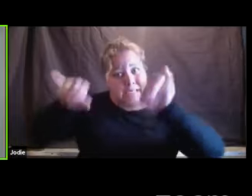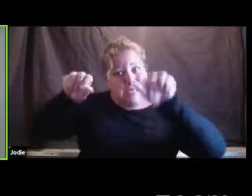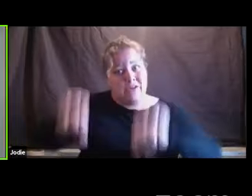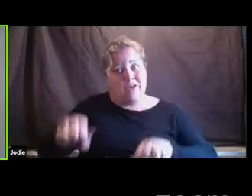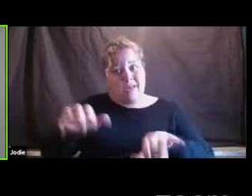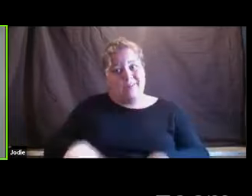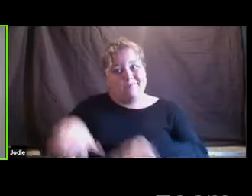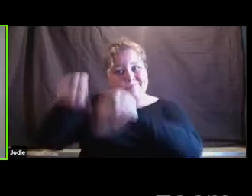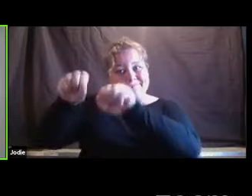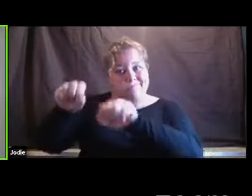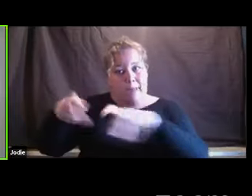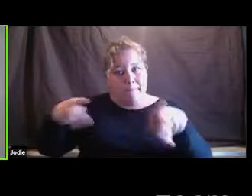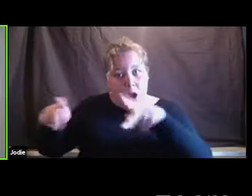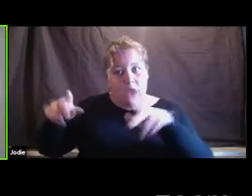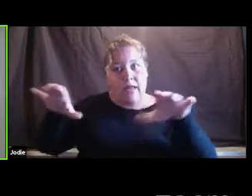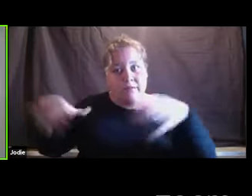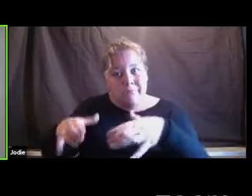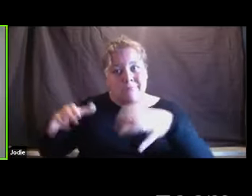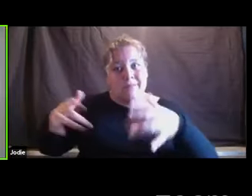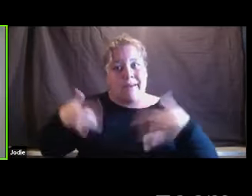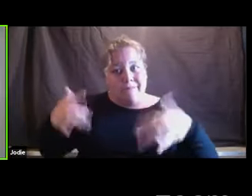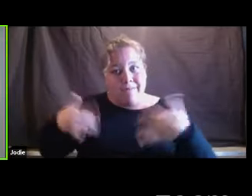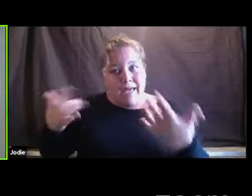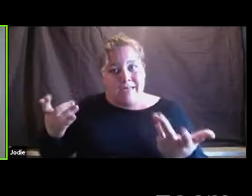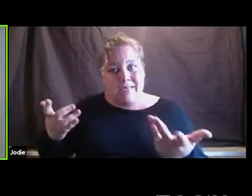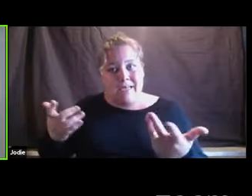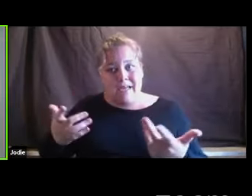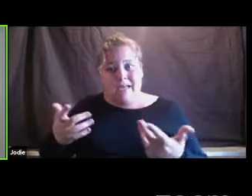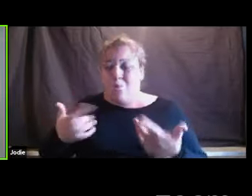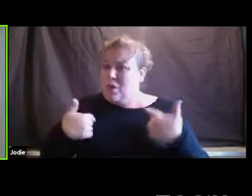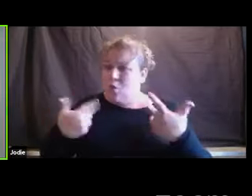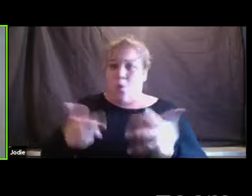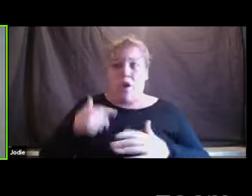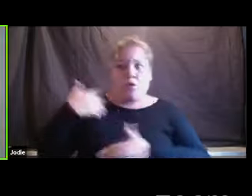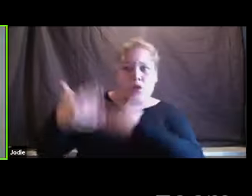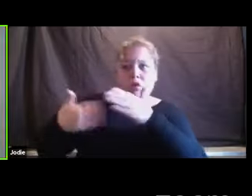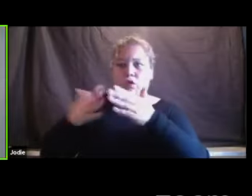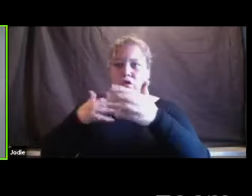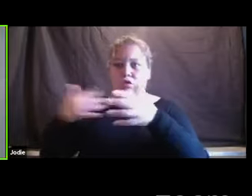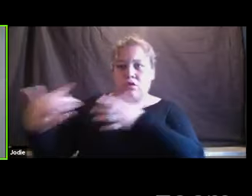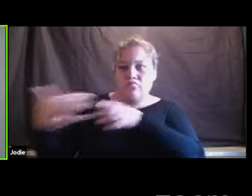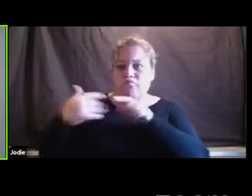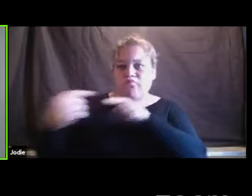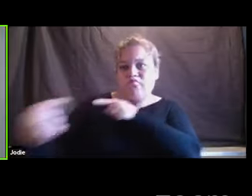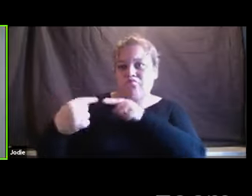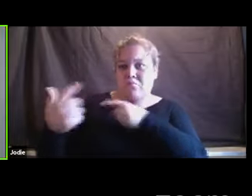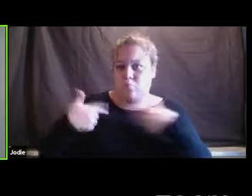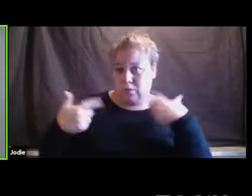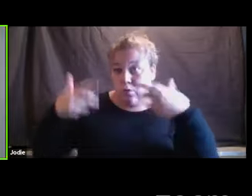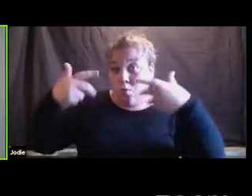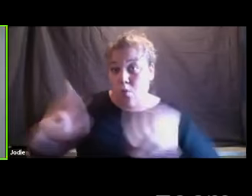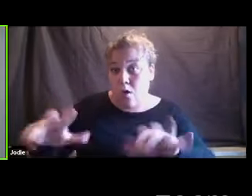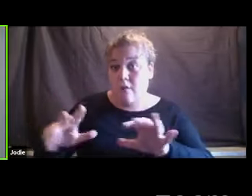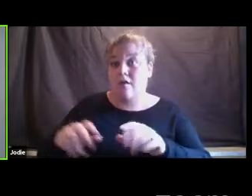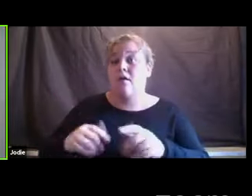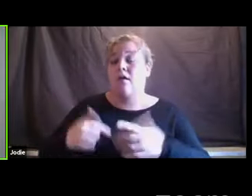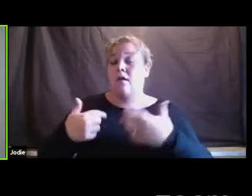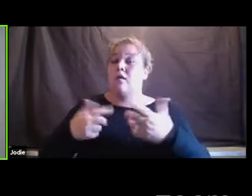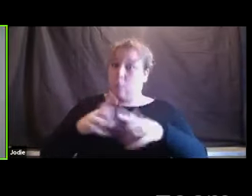is to stop the spread of the virus. And that is happening by close contact with others.